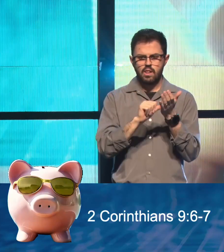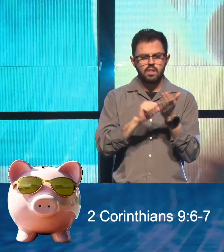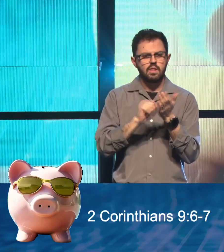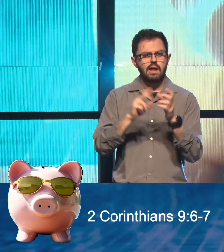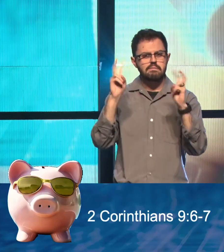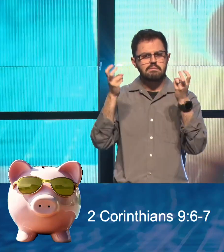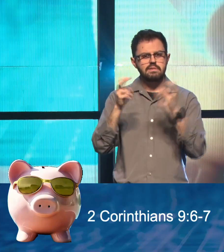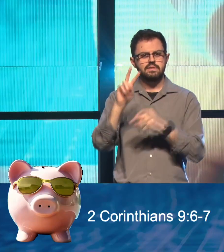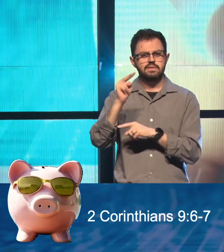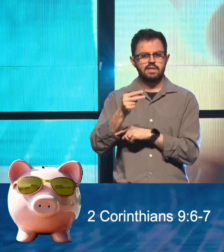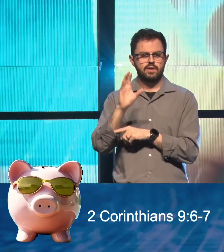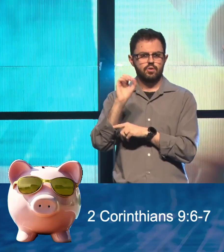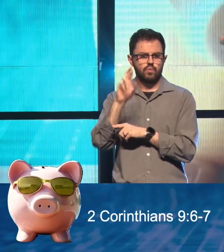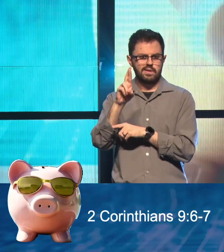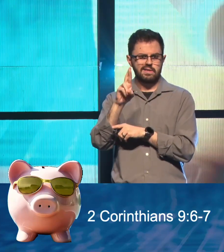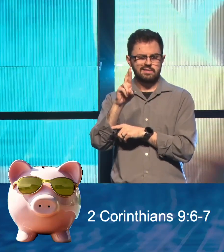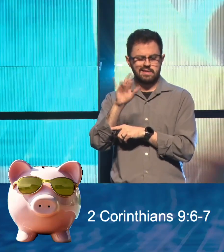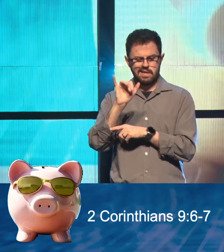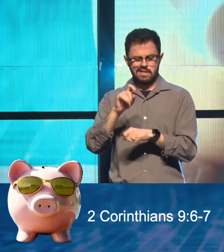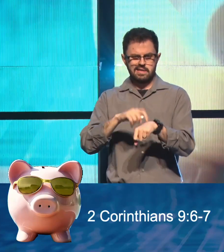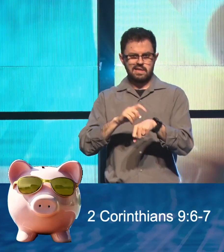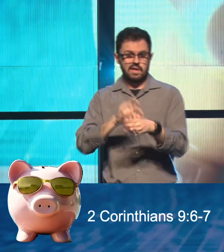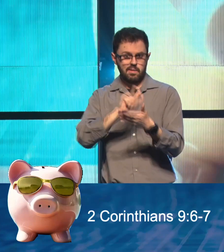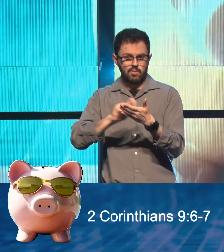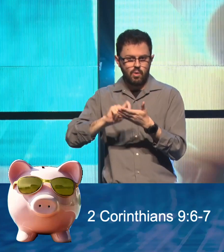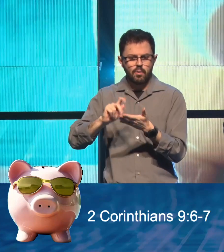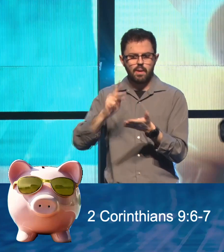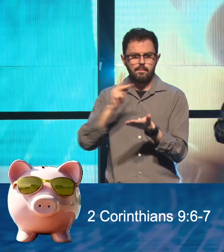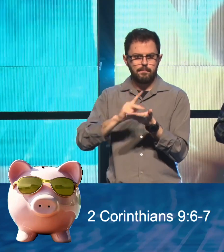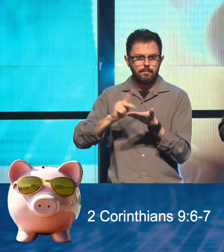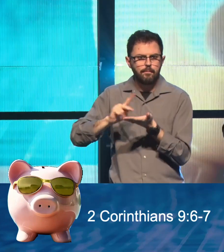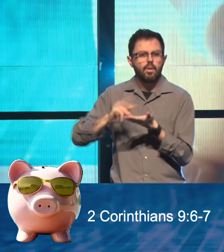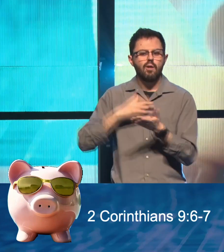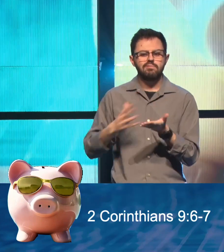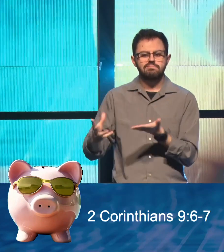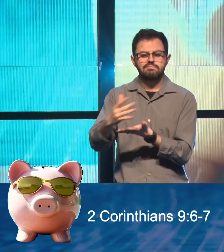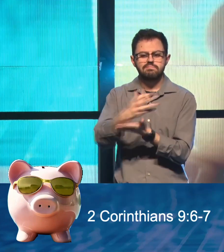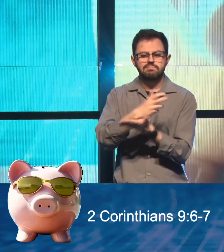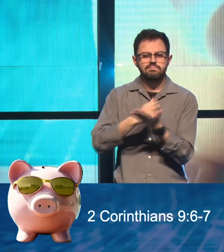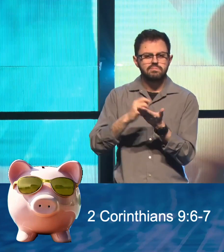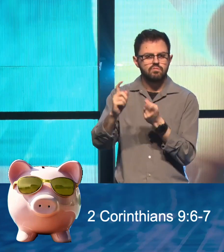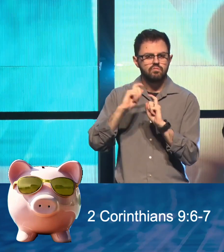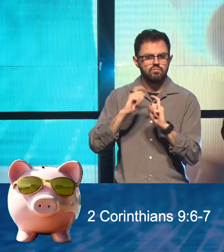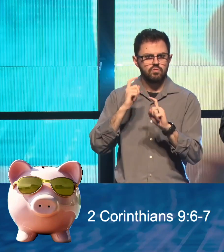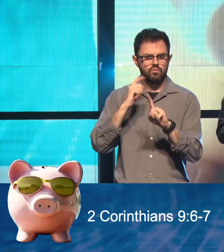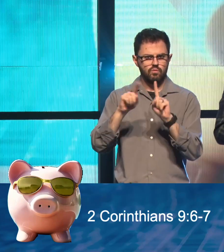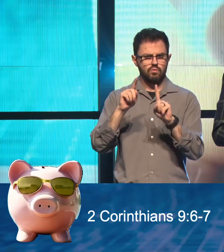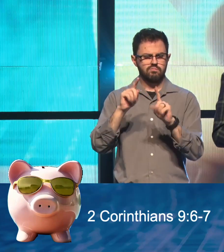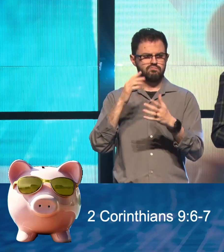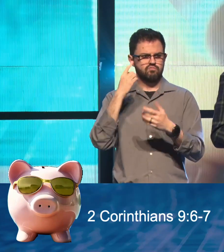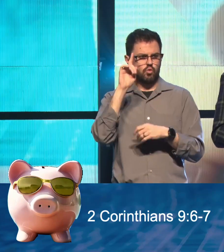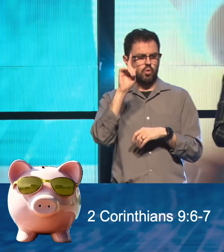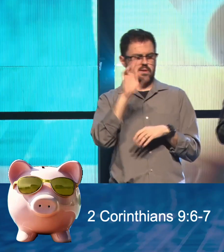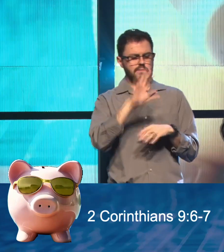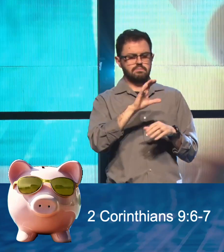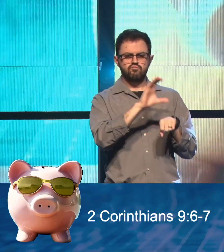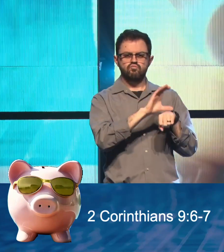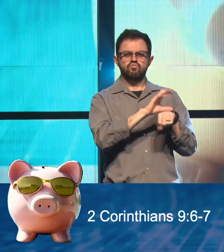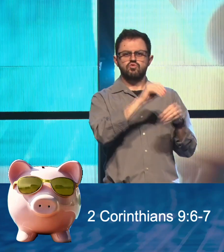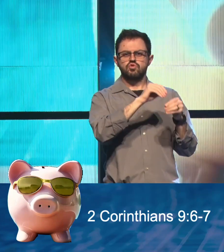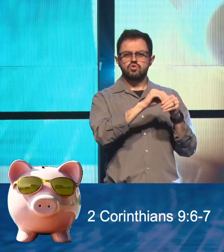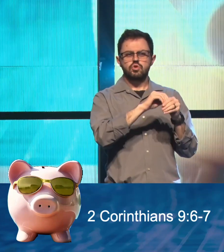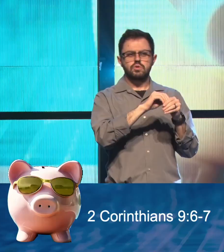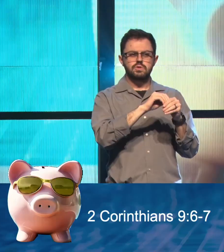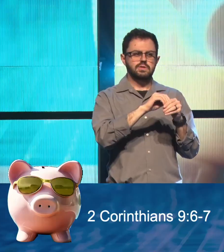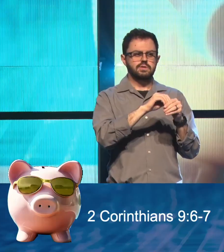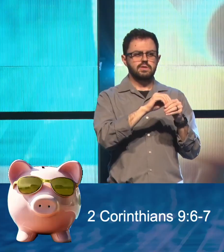what Paul is doing at this time is he's collecting an offering for the church in Jerusalem that's suffering. And so Paul knew that there